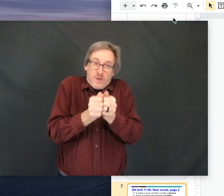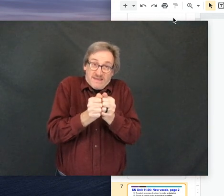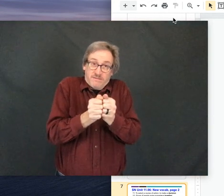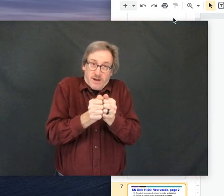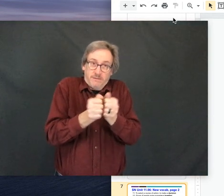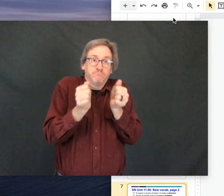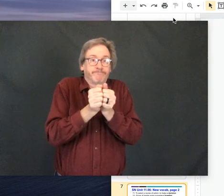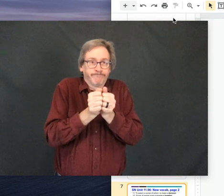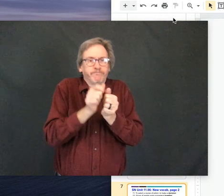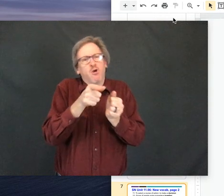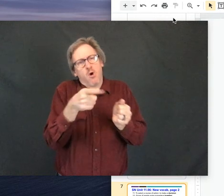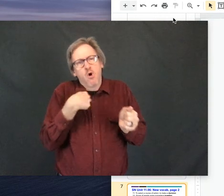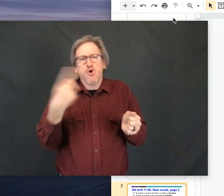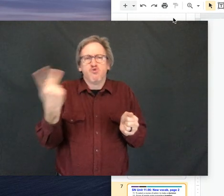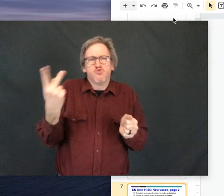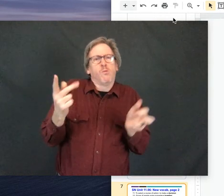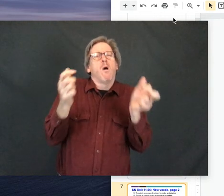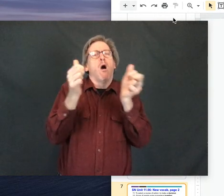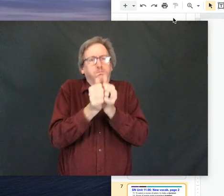learned with, right?